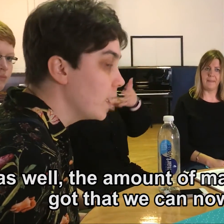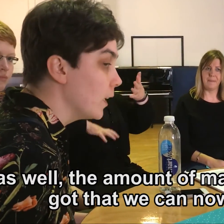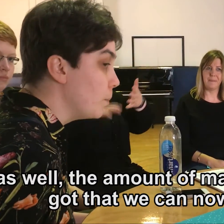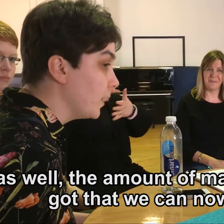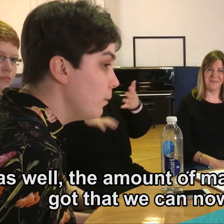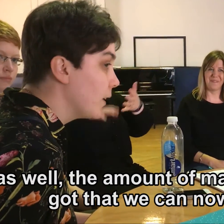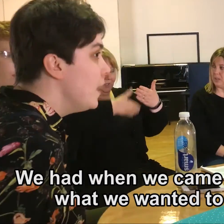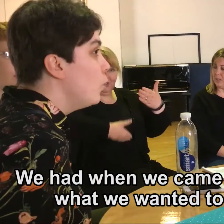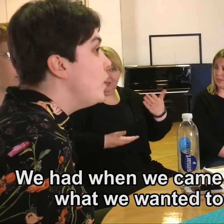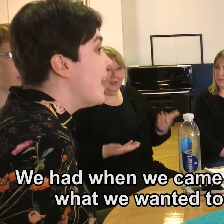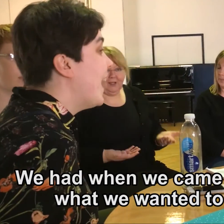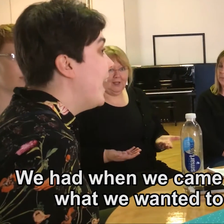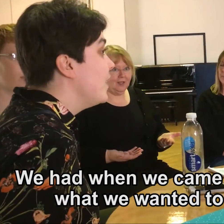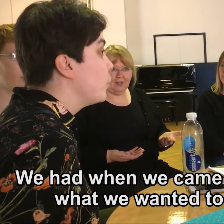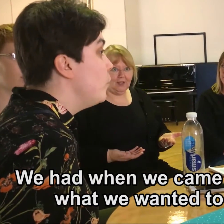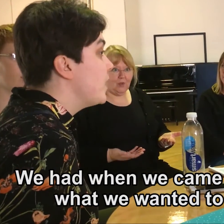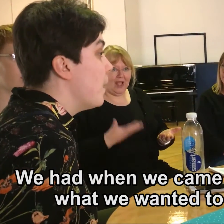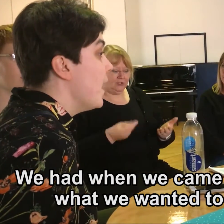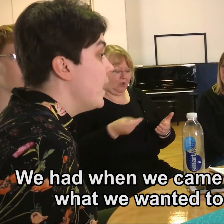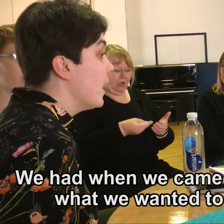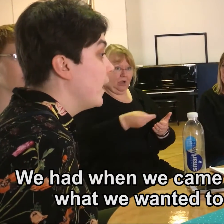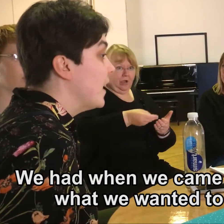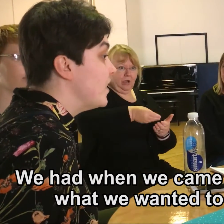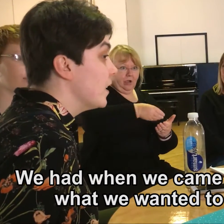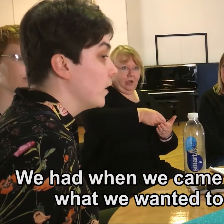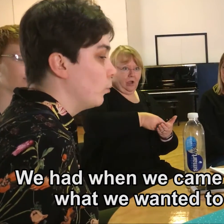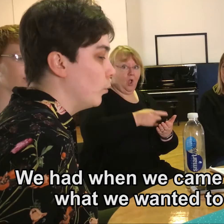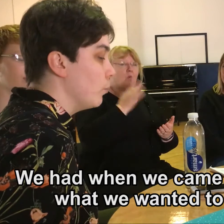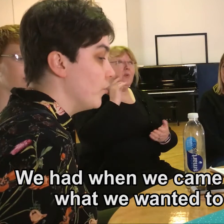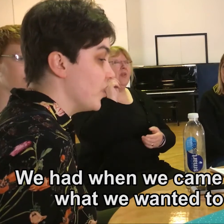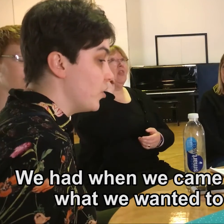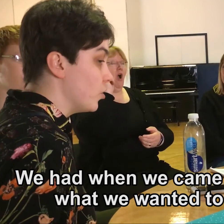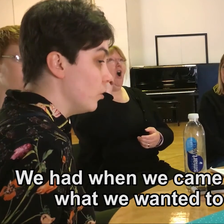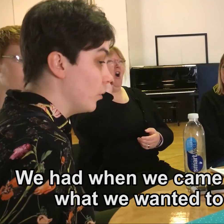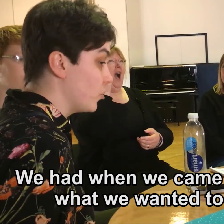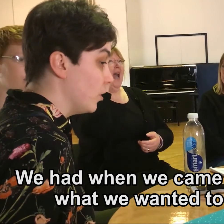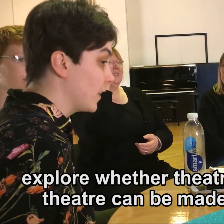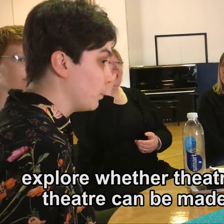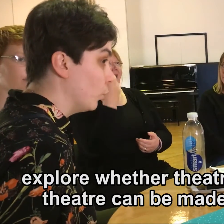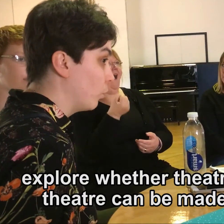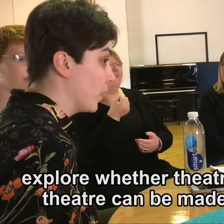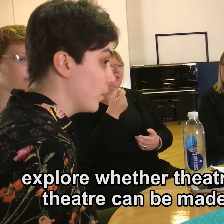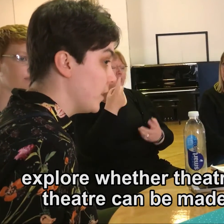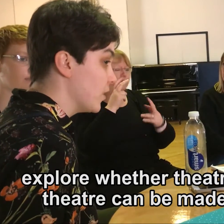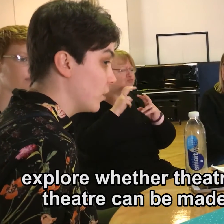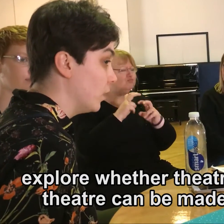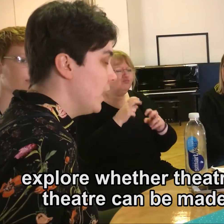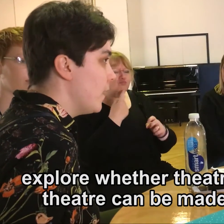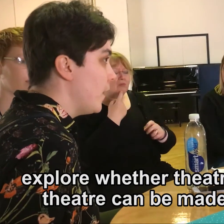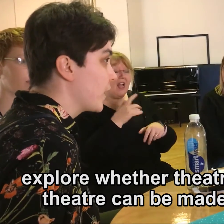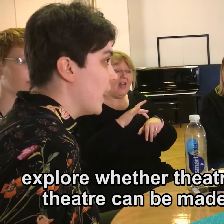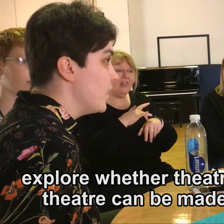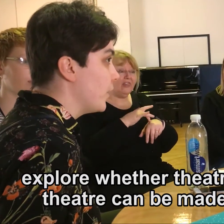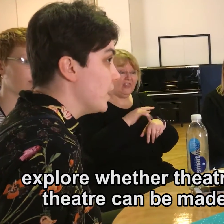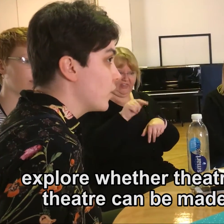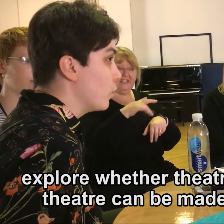can now play with. We had, when we came in, an idea that what we wanted to do was to explore whether theatre, this kind of theatre, could be